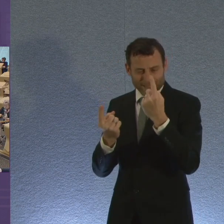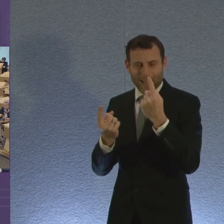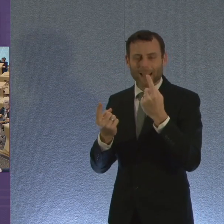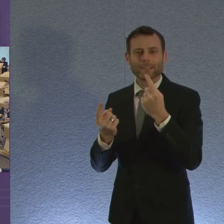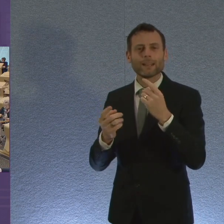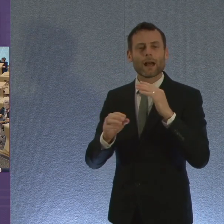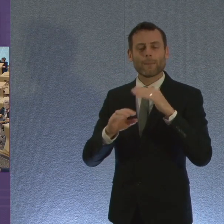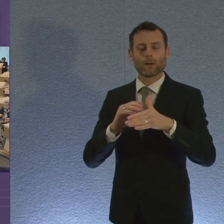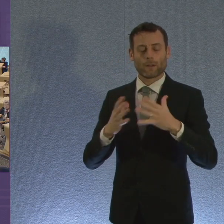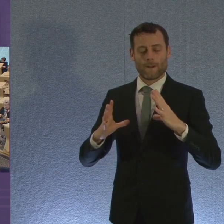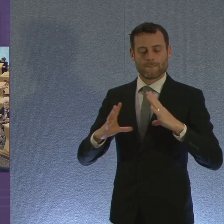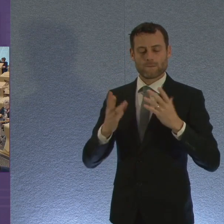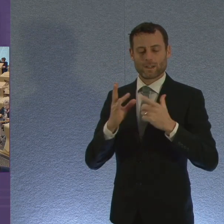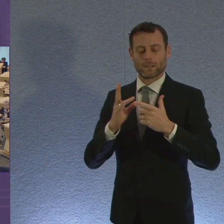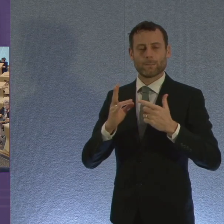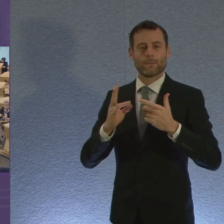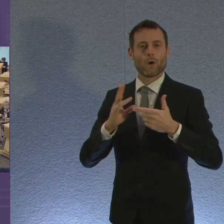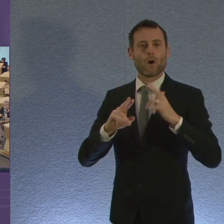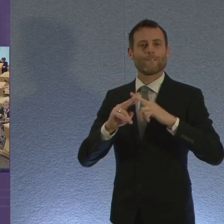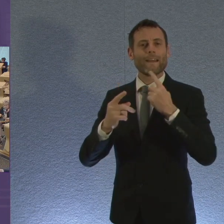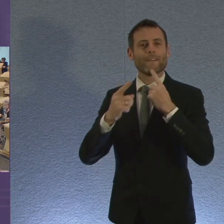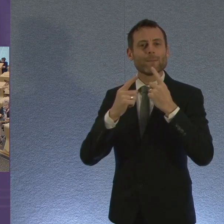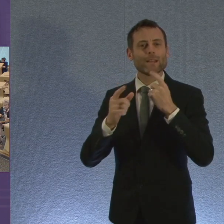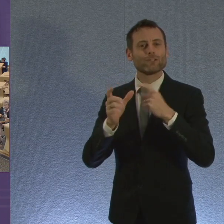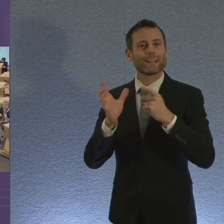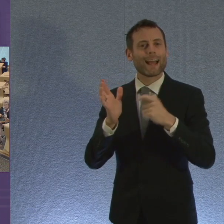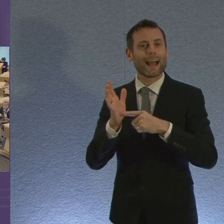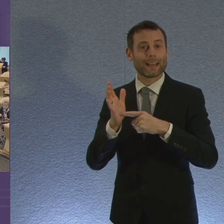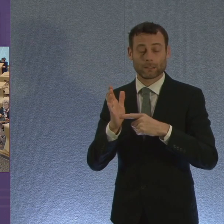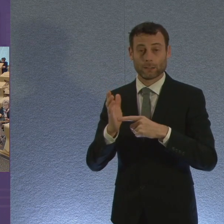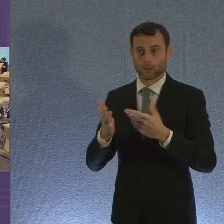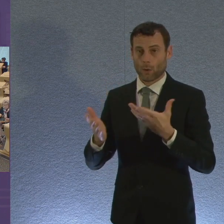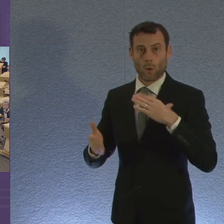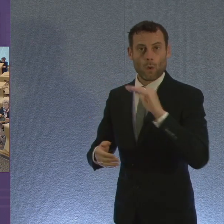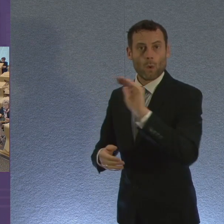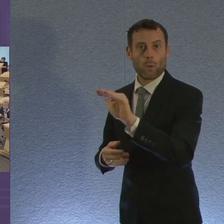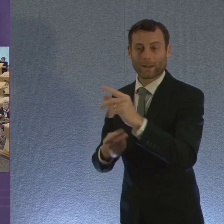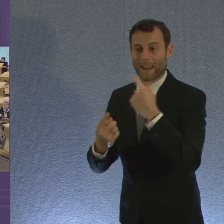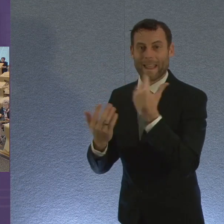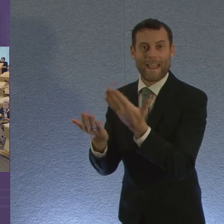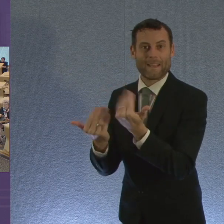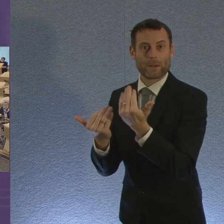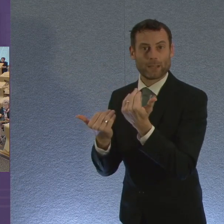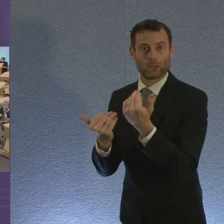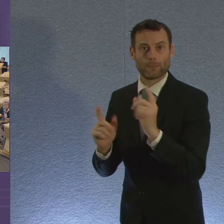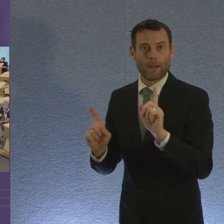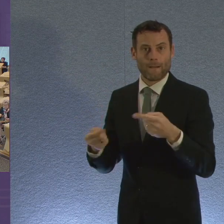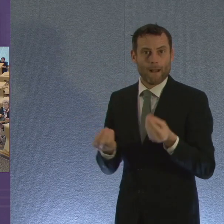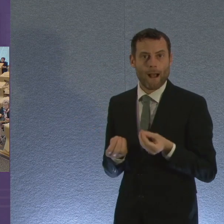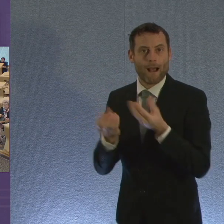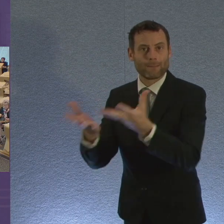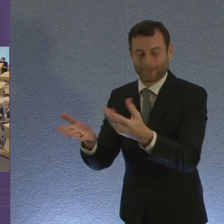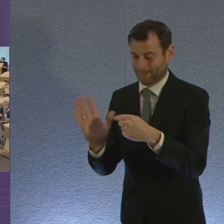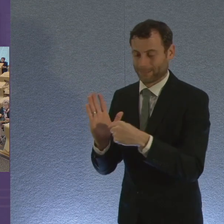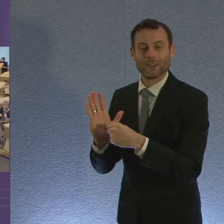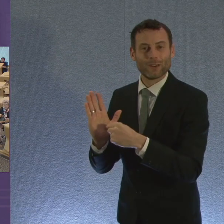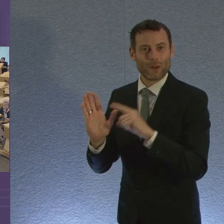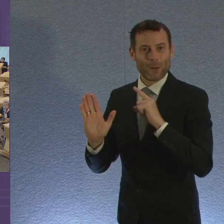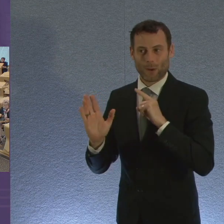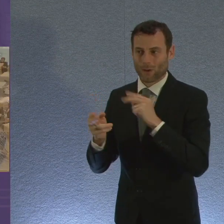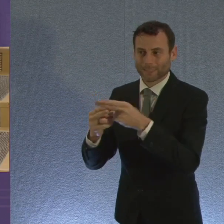information, and as such, I will bring forward amendments at stage 2 to adjust the provisions to reflect the Information Commissioner's suggestions on extending the period to